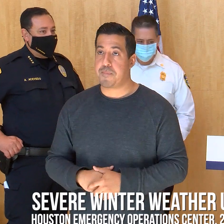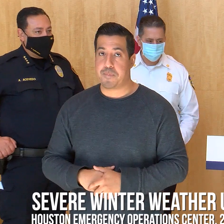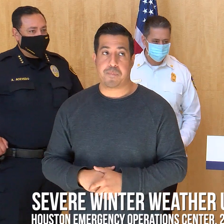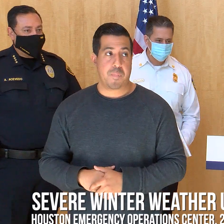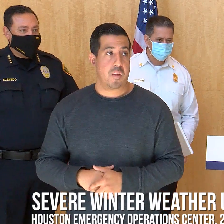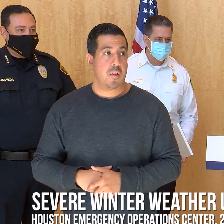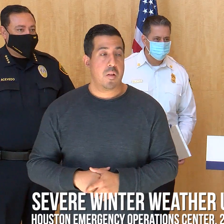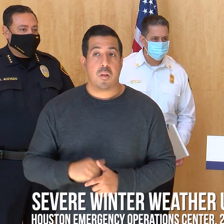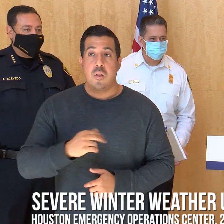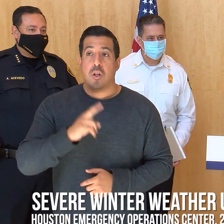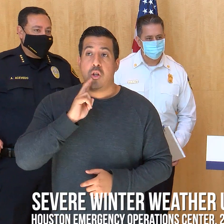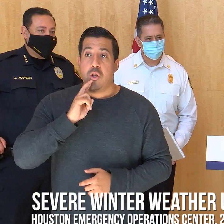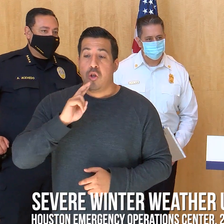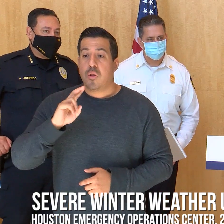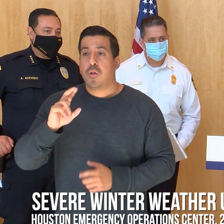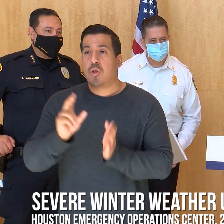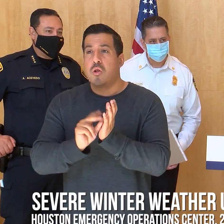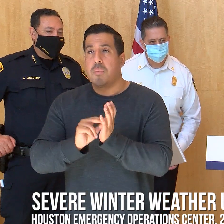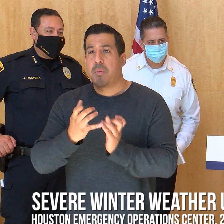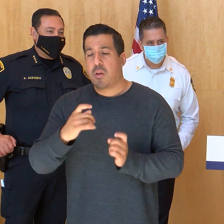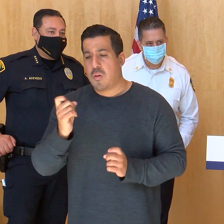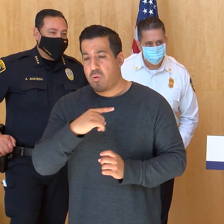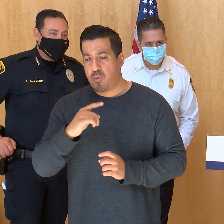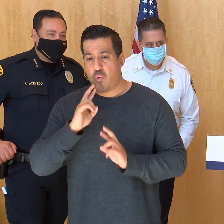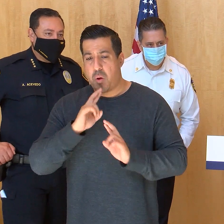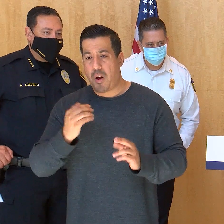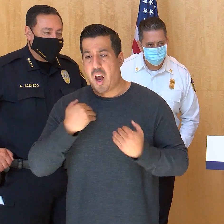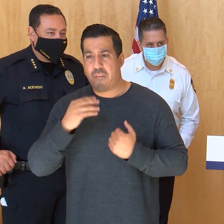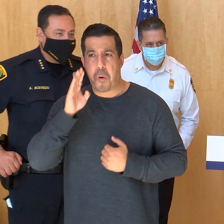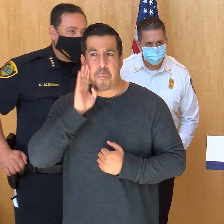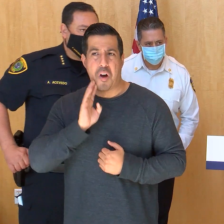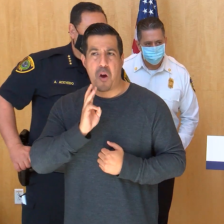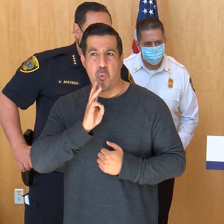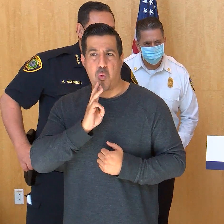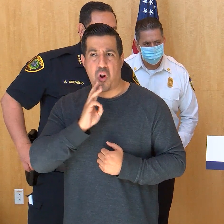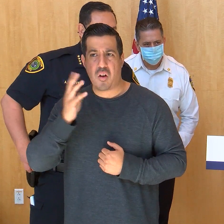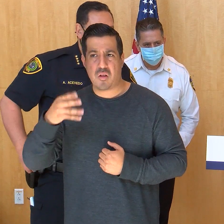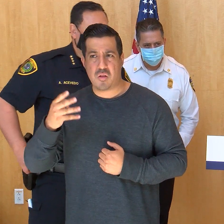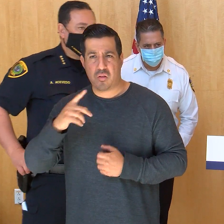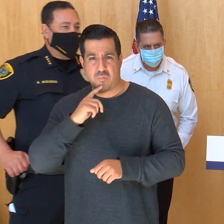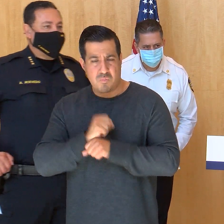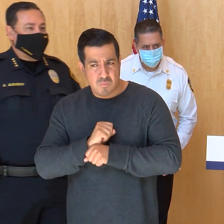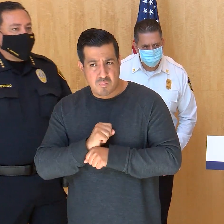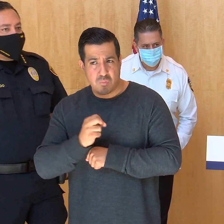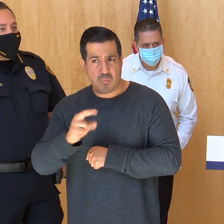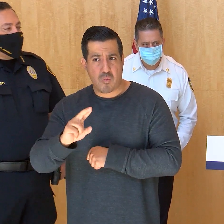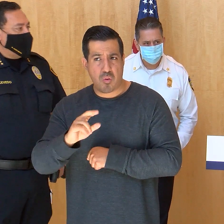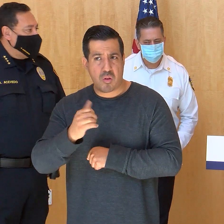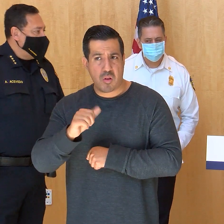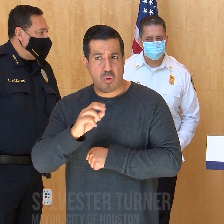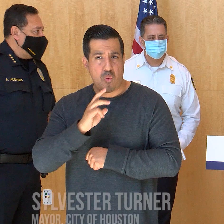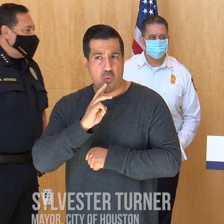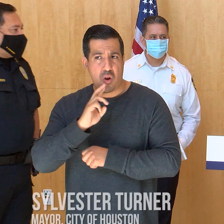Mayor, just for the Eastern Chronicle, there have been reports that there have been some groundwater. So can we confirm that? And are we issuing a boil water